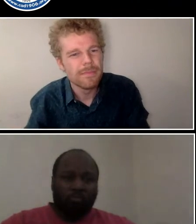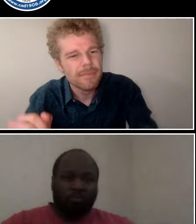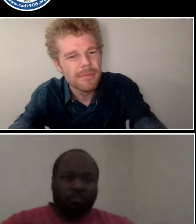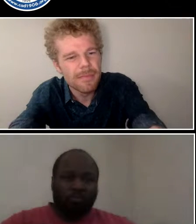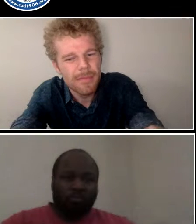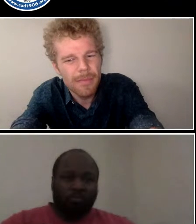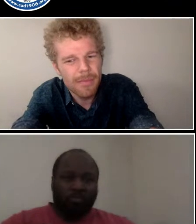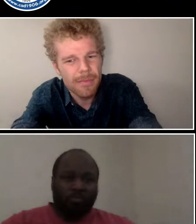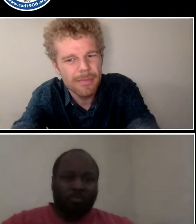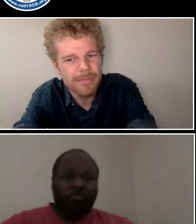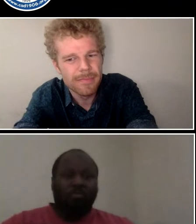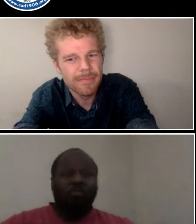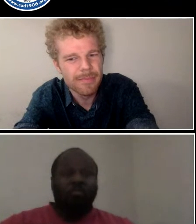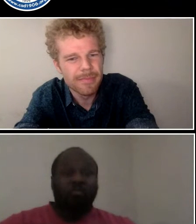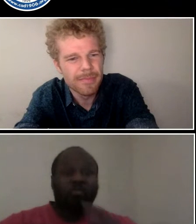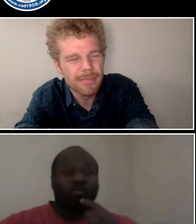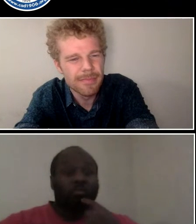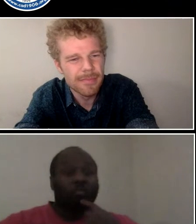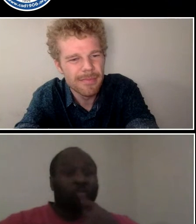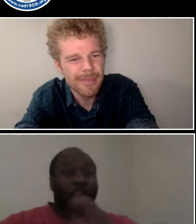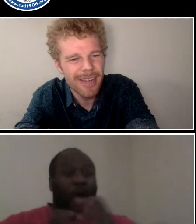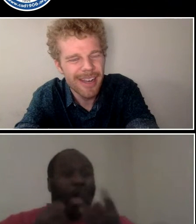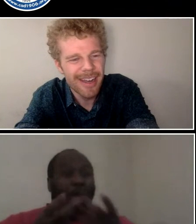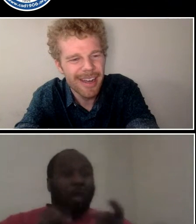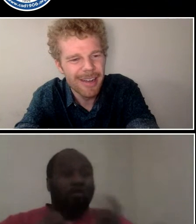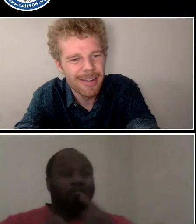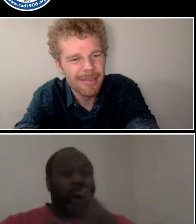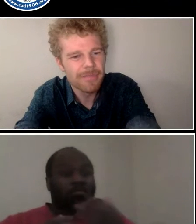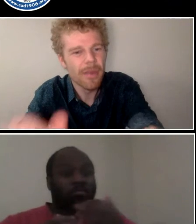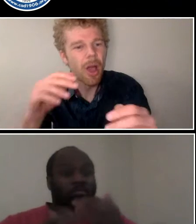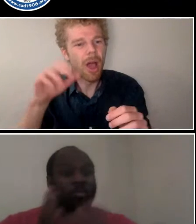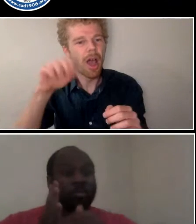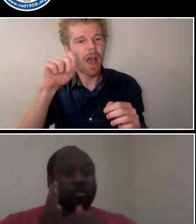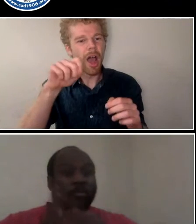bit about what that process of collecting signatures was like for you?